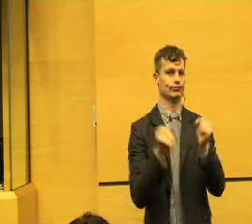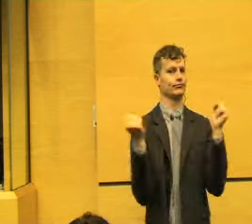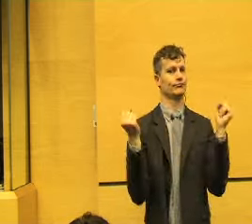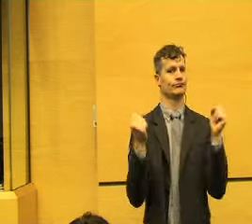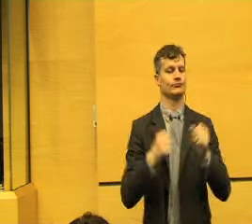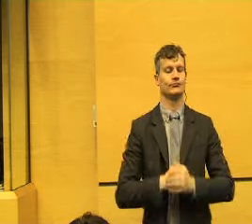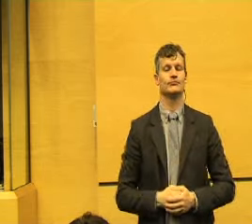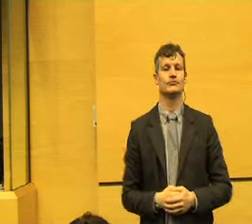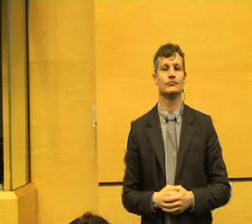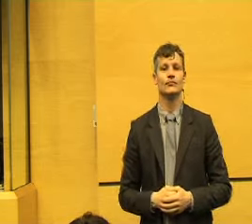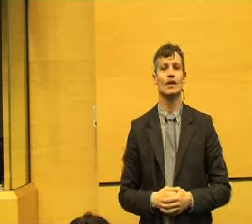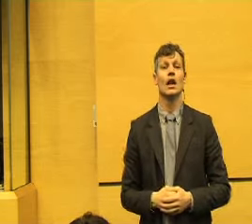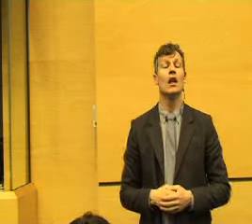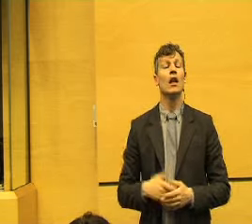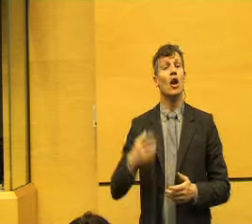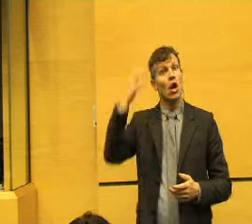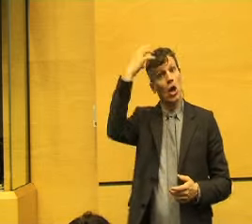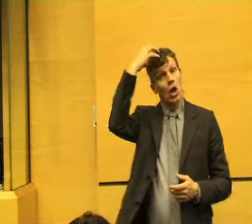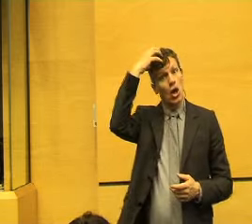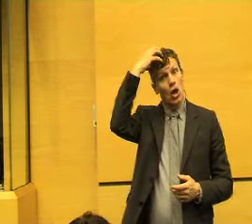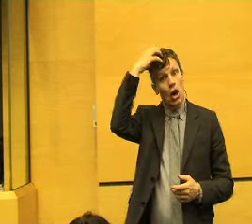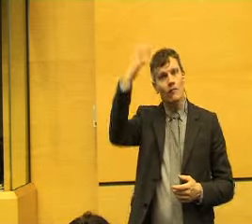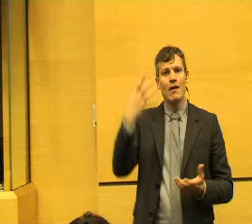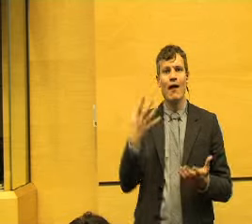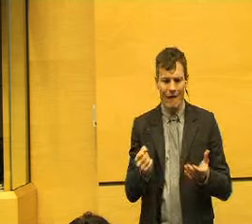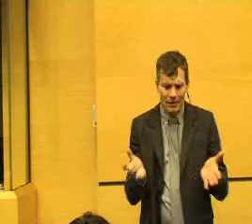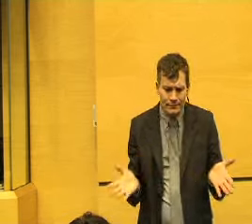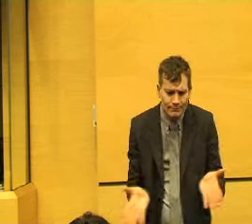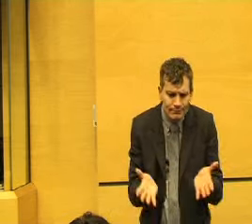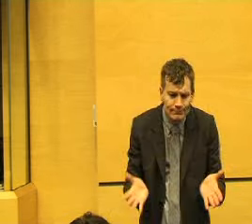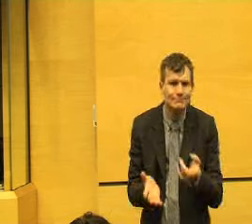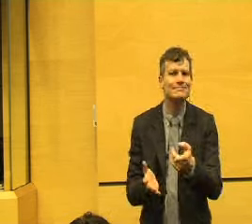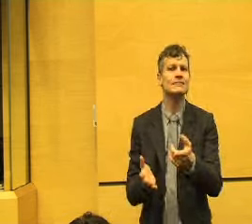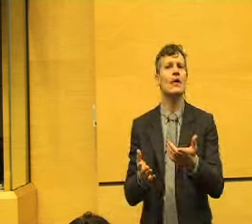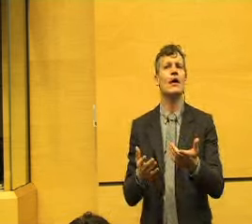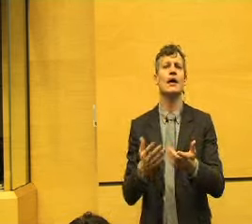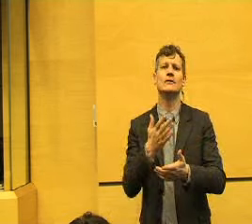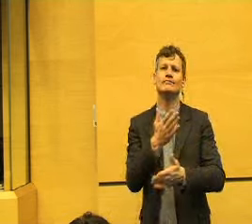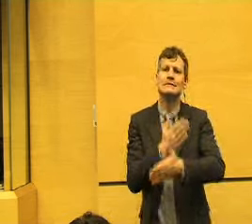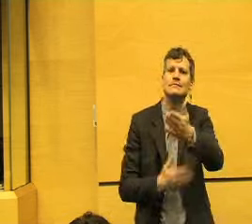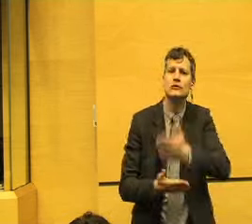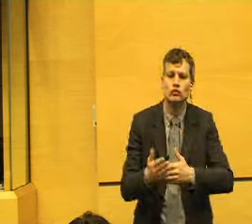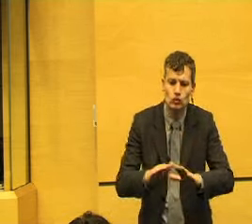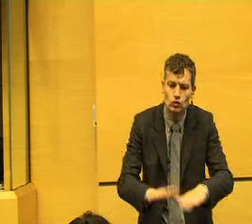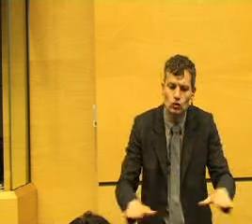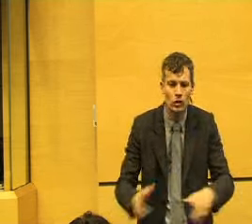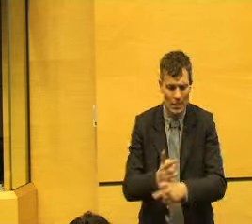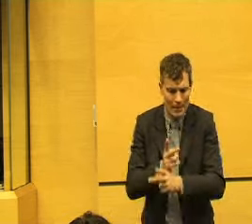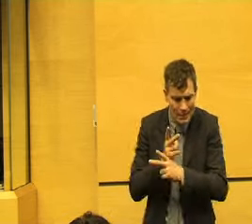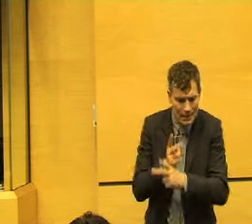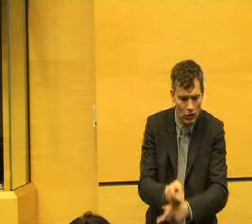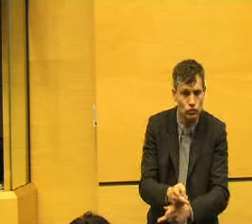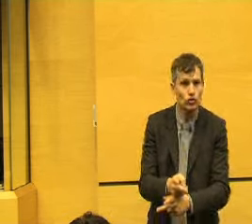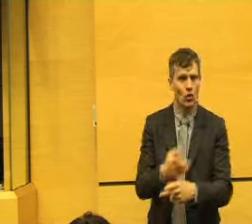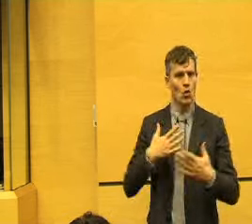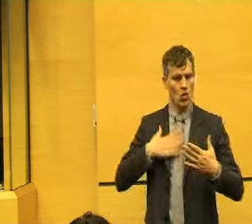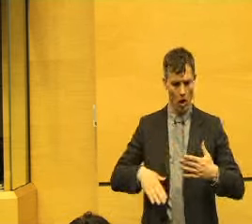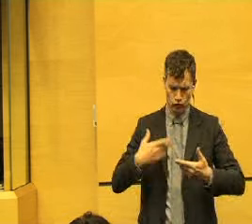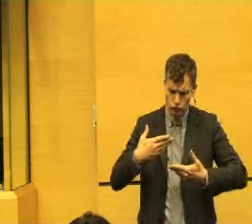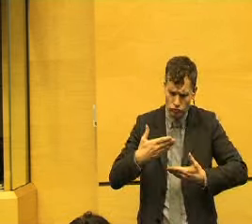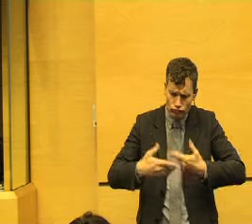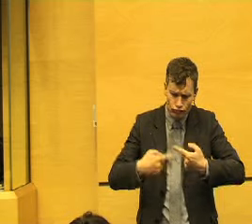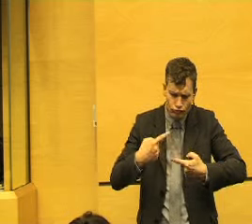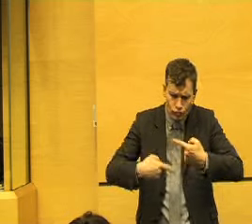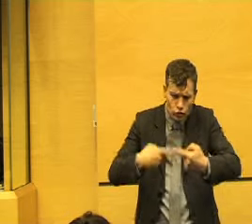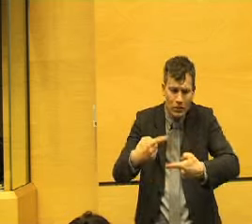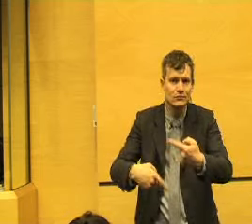and children with disabilities in child care in a sustainable manner, which will in turn minimize